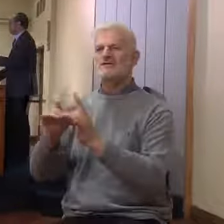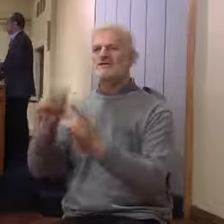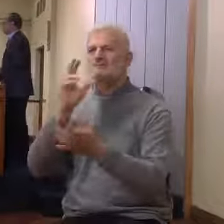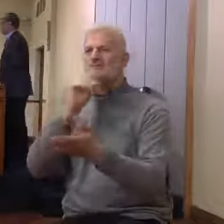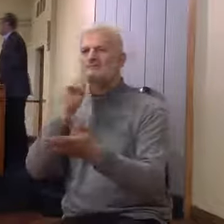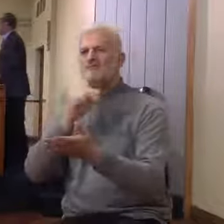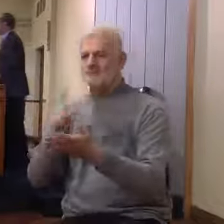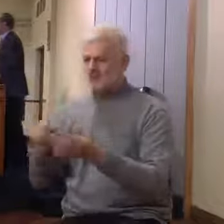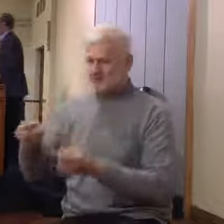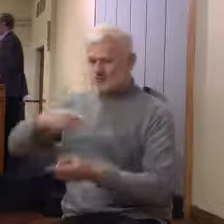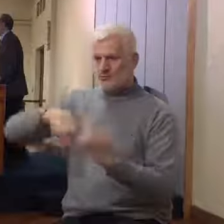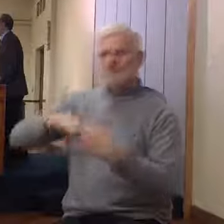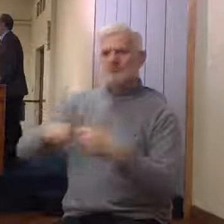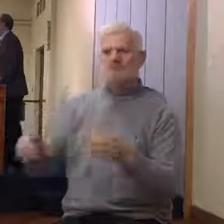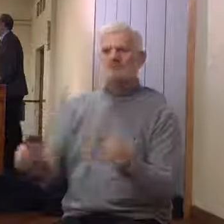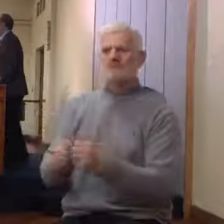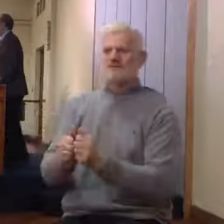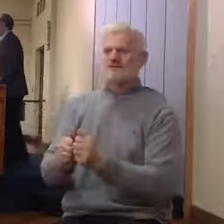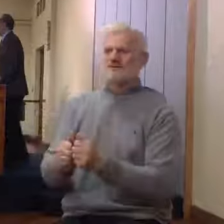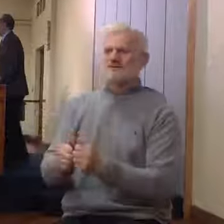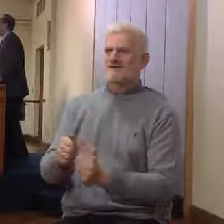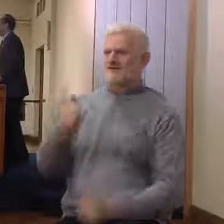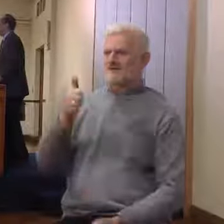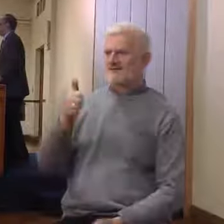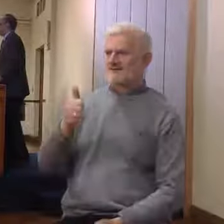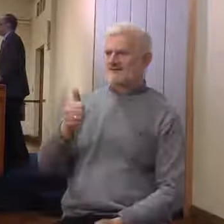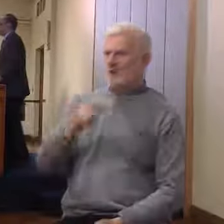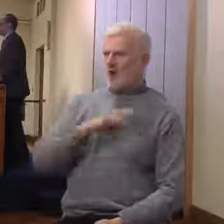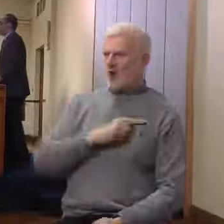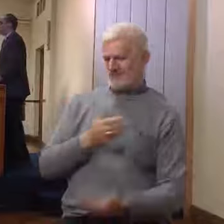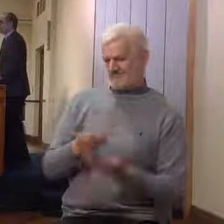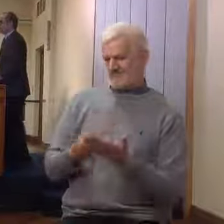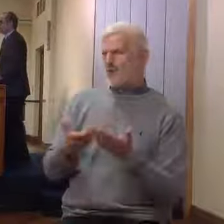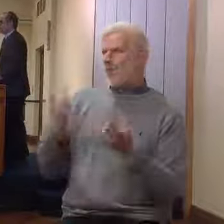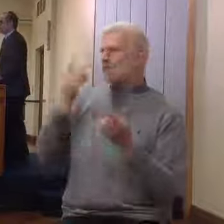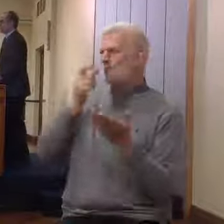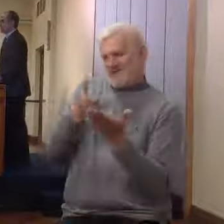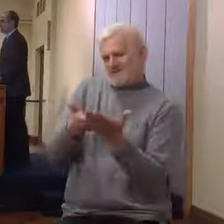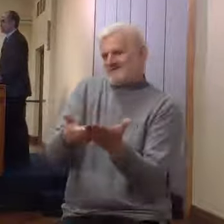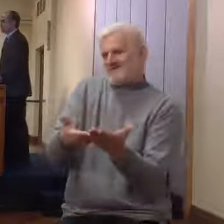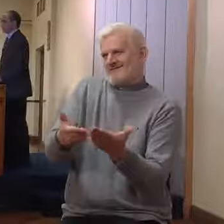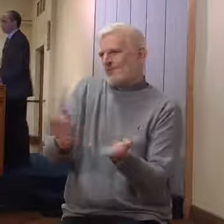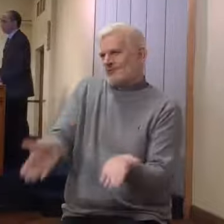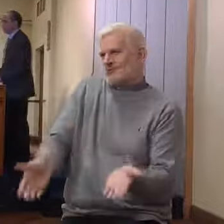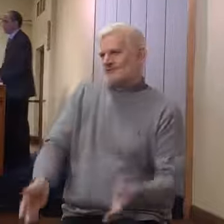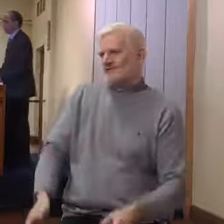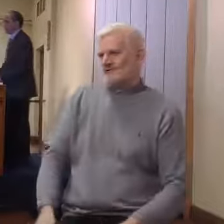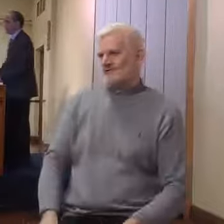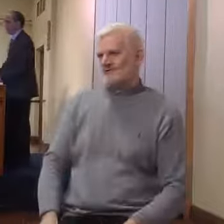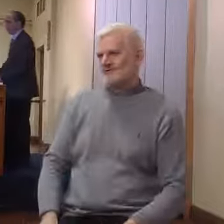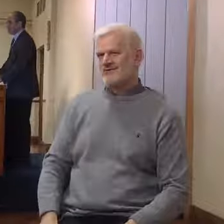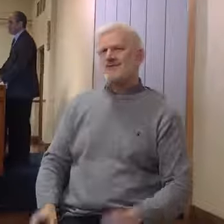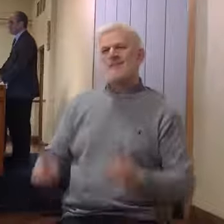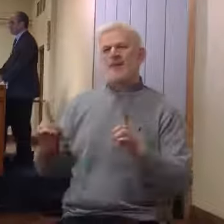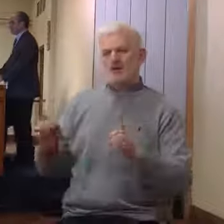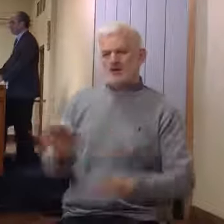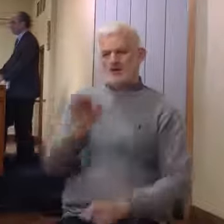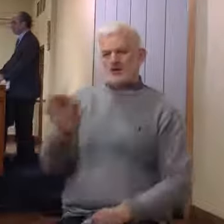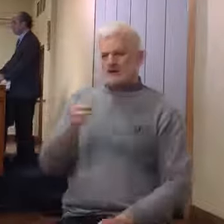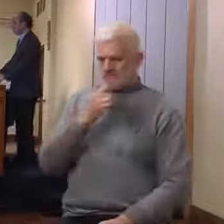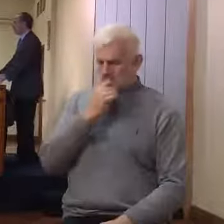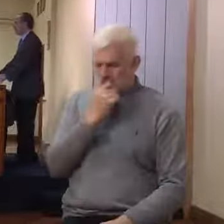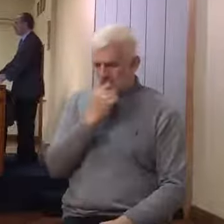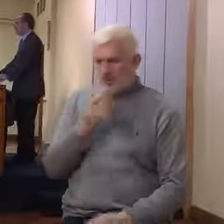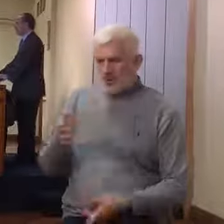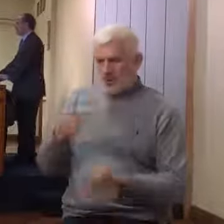But my first point to put before you tonight is, what are we to do? Living in a state, living